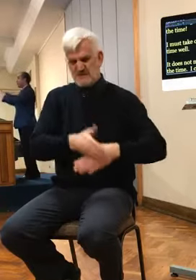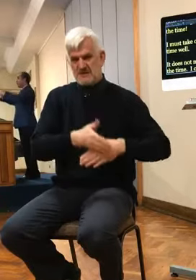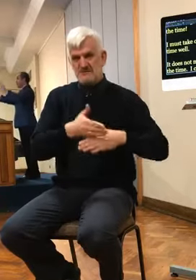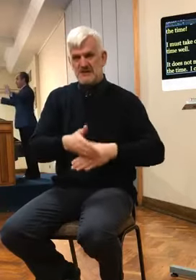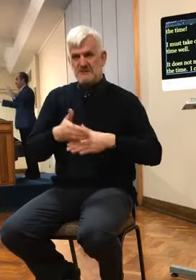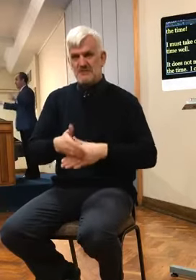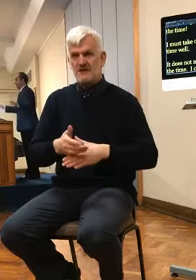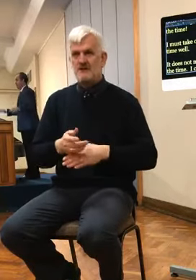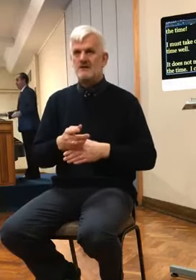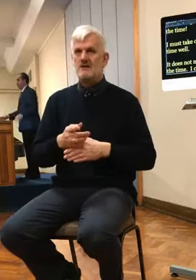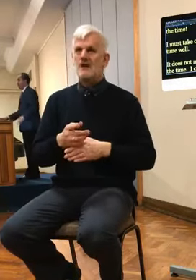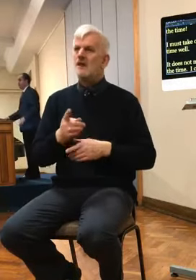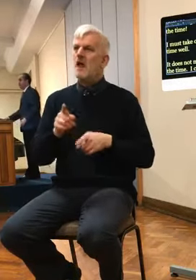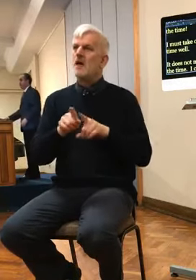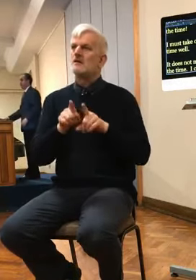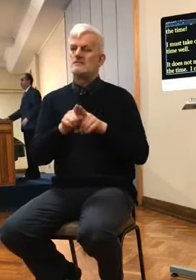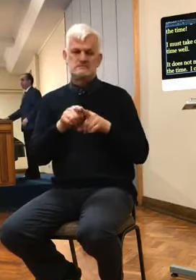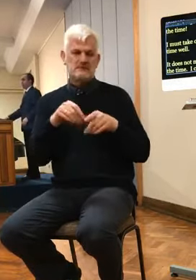achieve nothing.